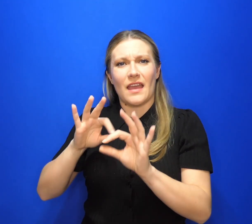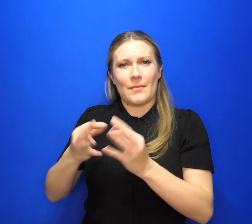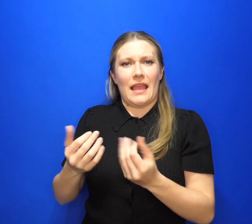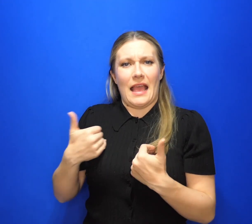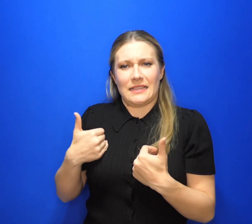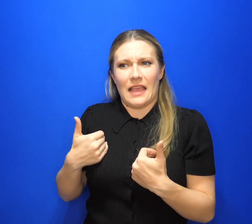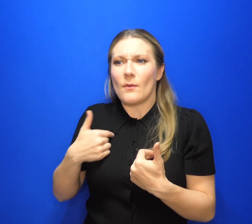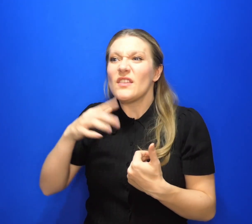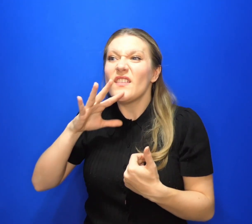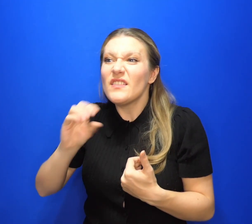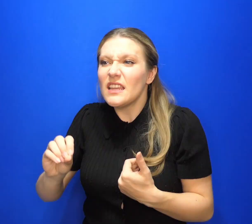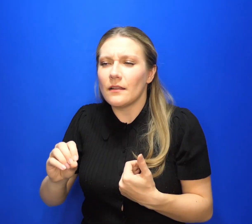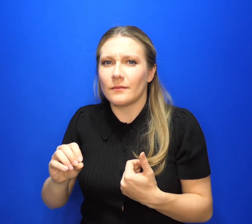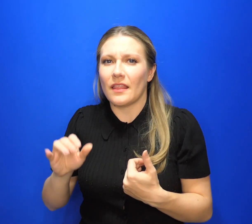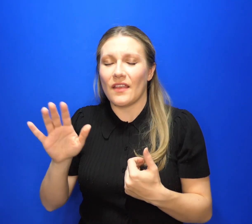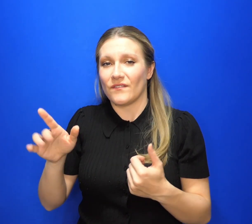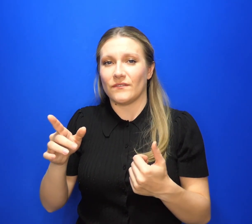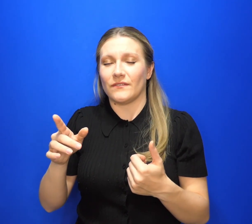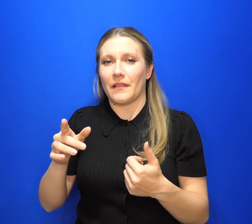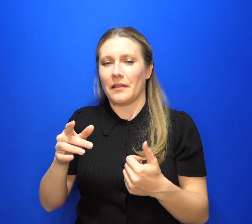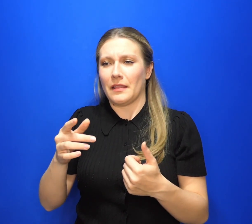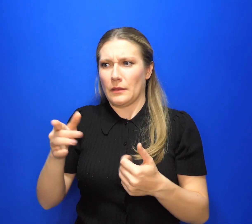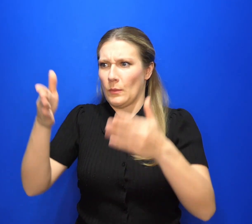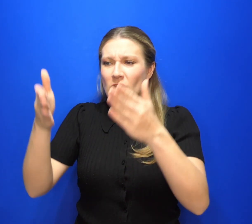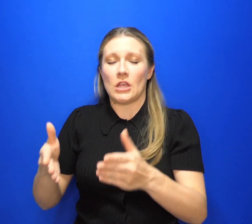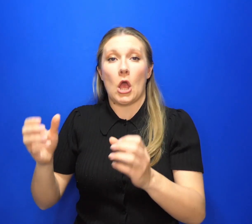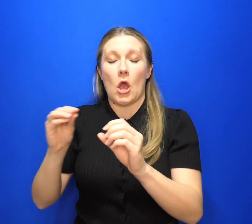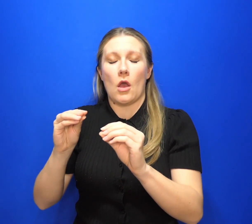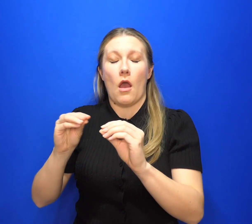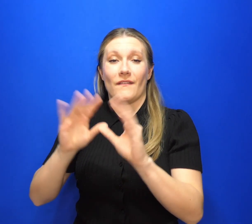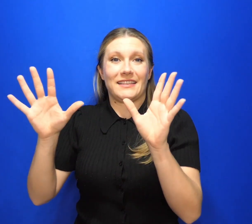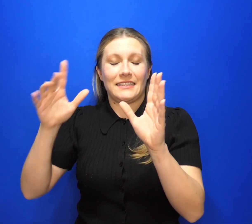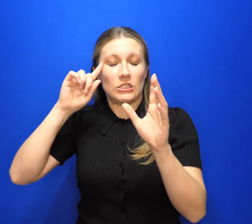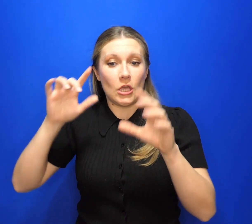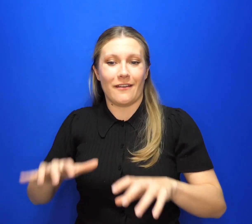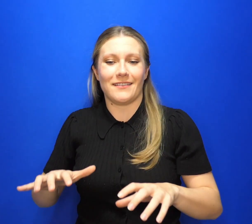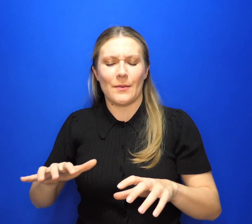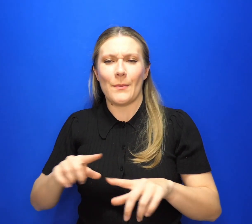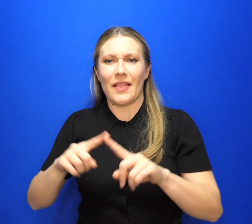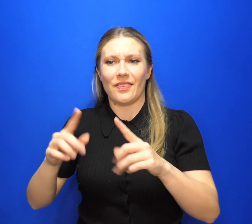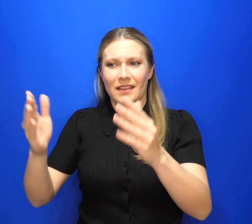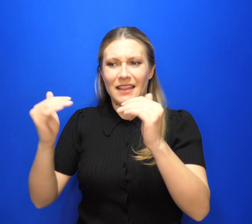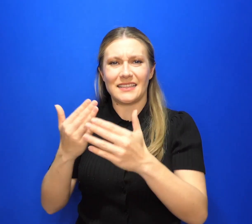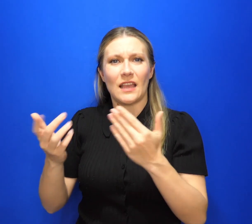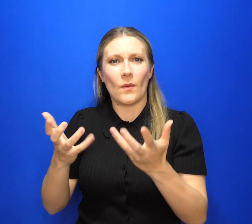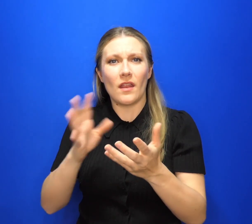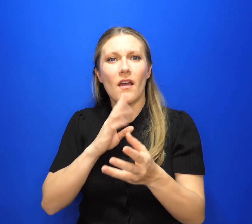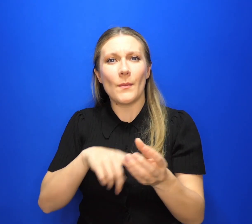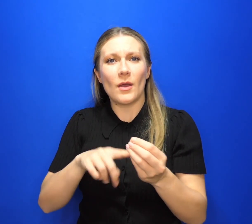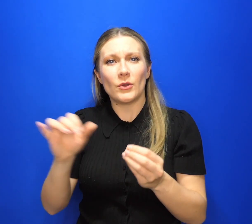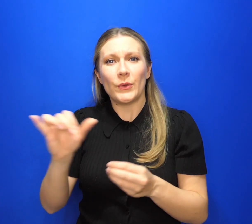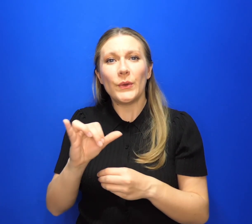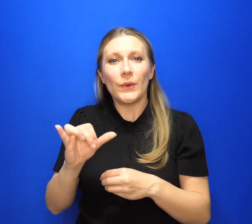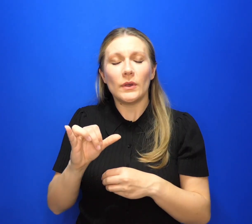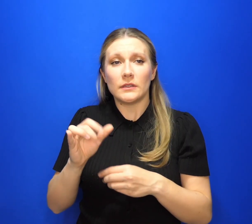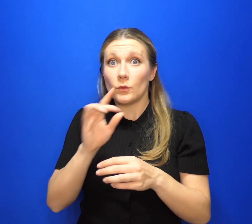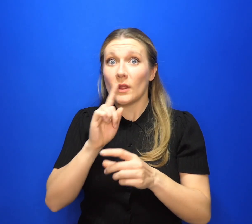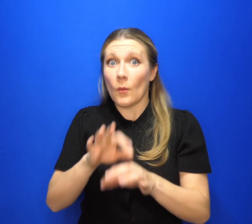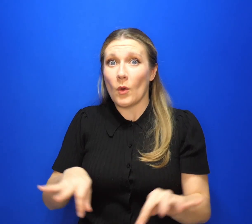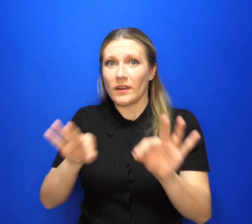was, this person's, obviously shocked. And then the next thing I want to get to, which I think is super important, is, and I